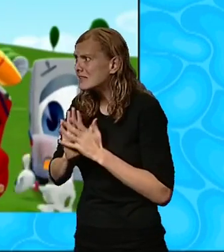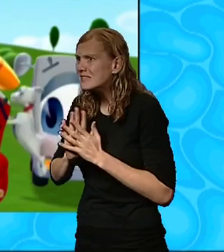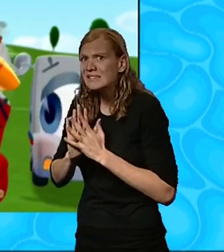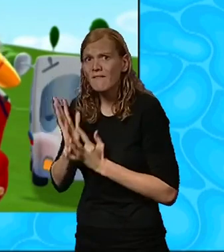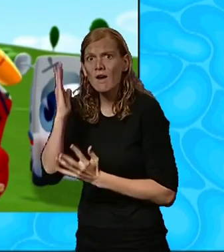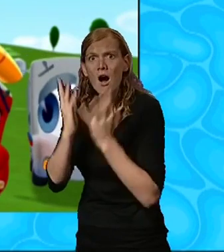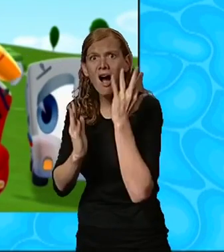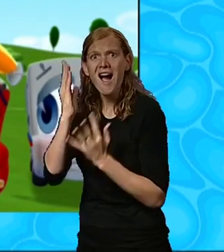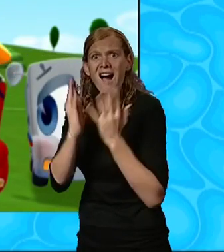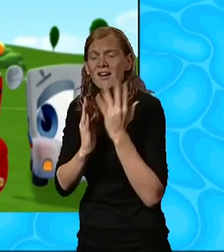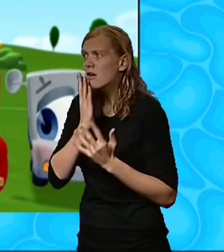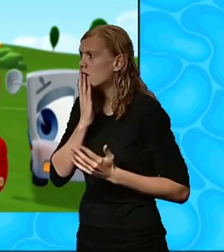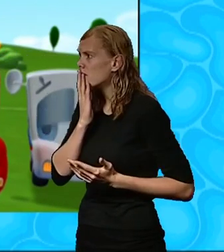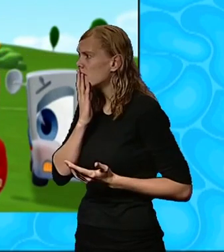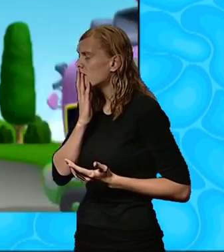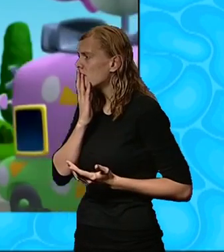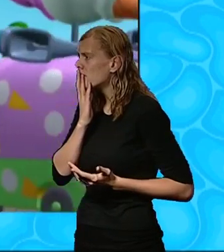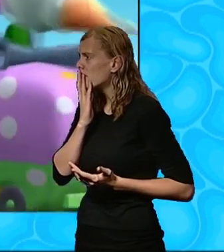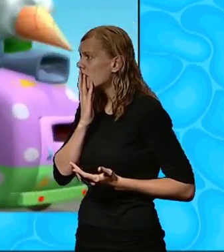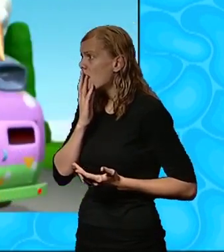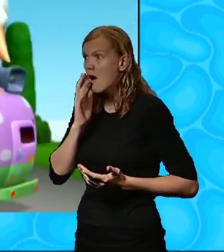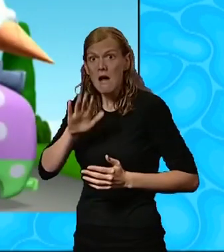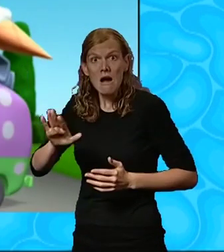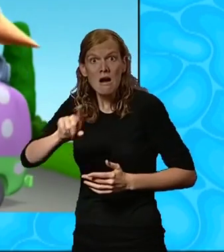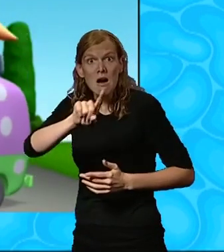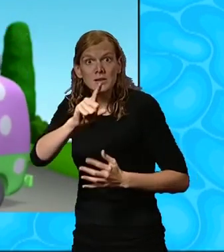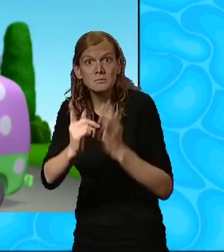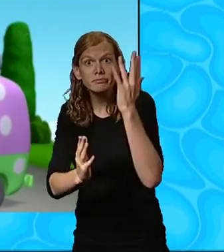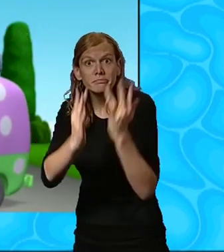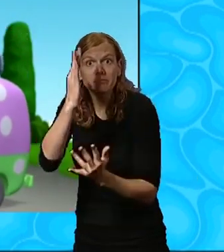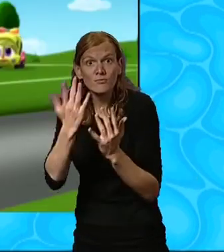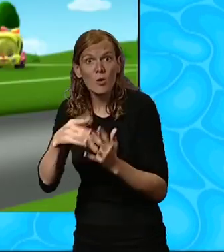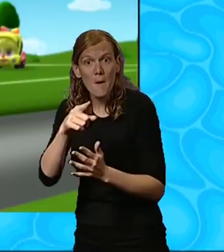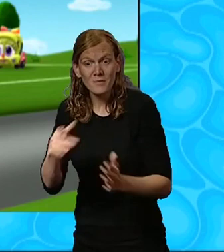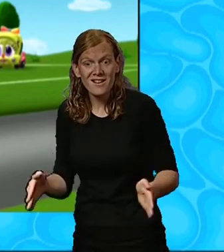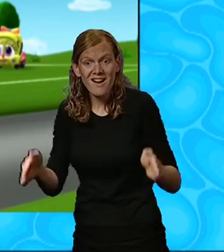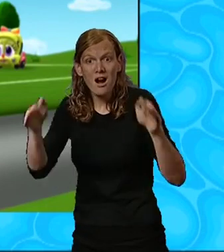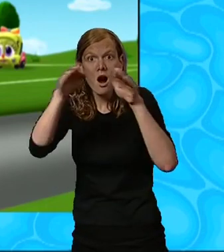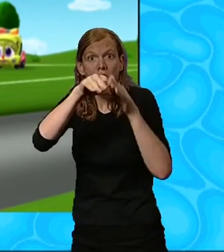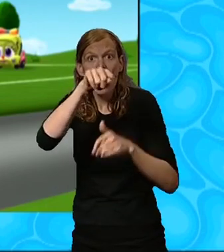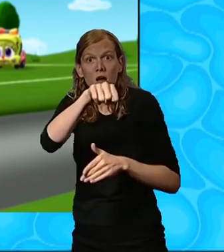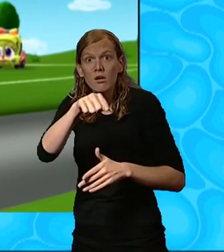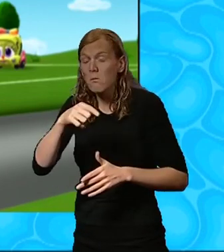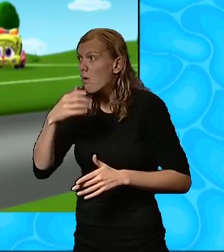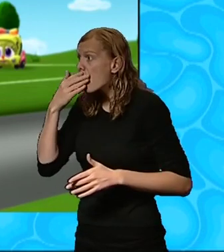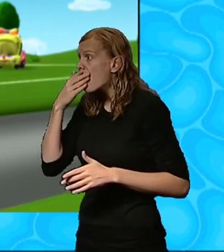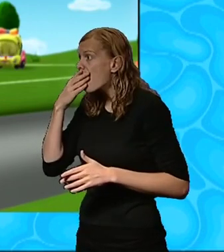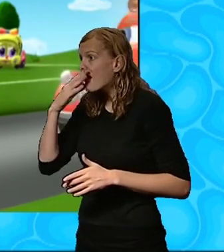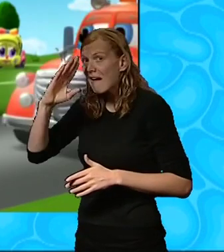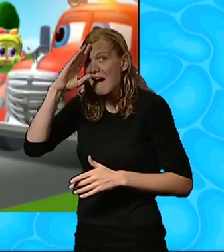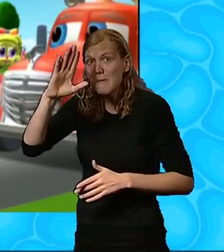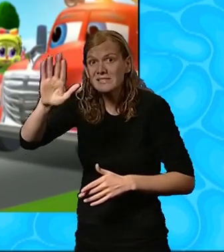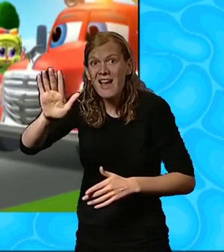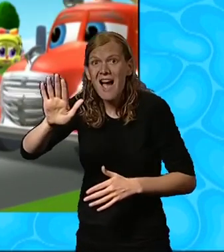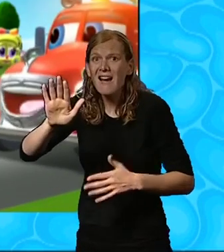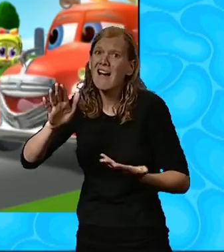It's Mr. Bell. There must be a fire. Smoke! It's coming from the foothills. That's where Captain Parker is. I've got to go and